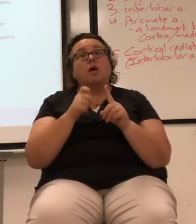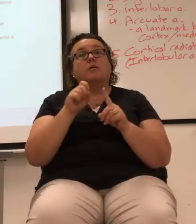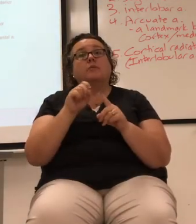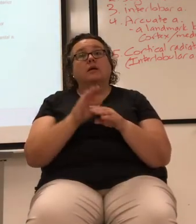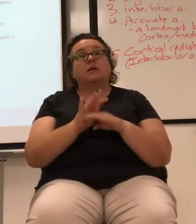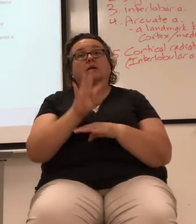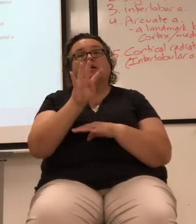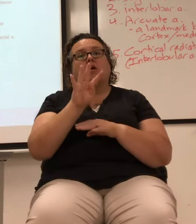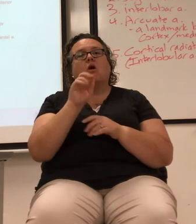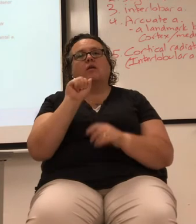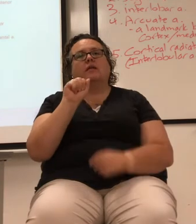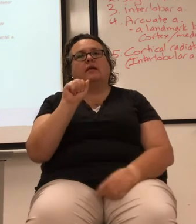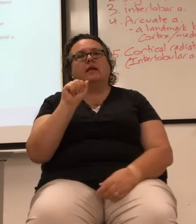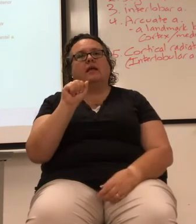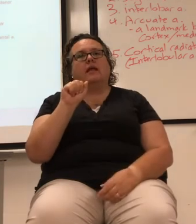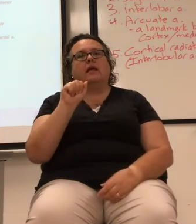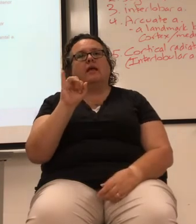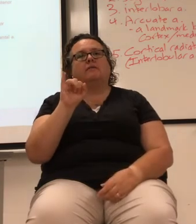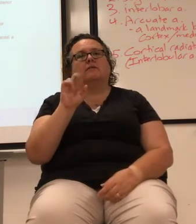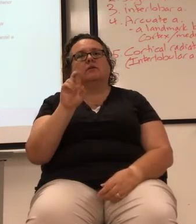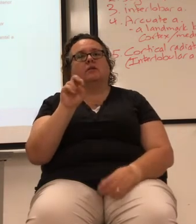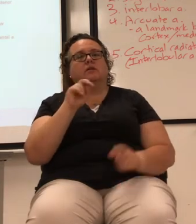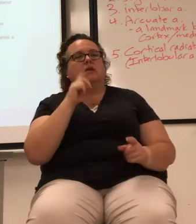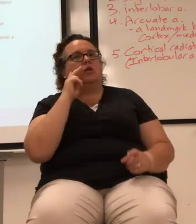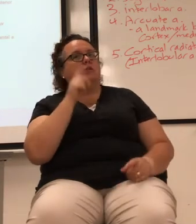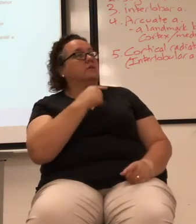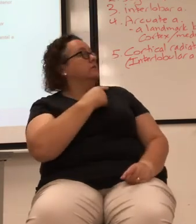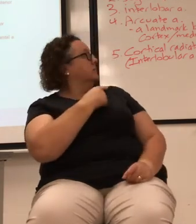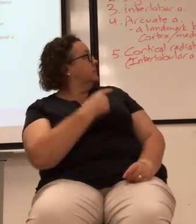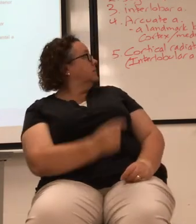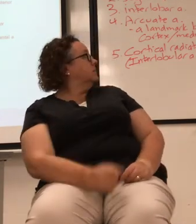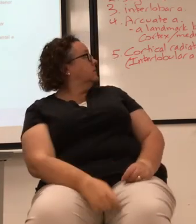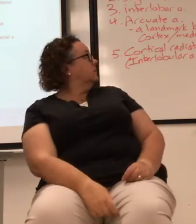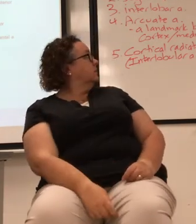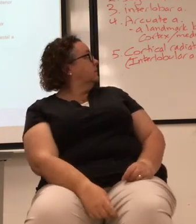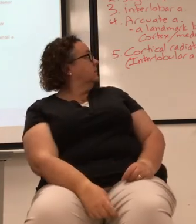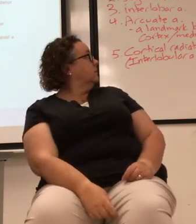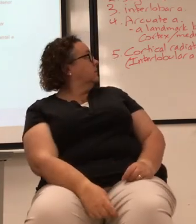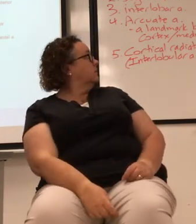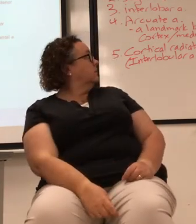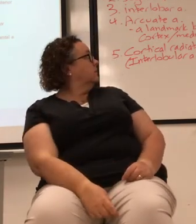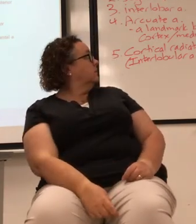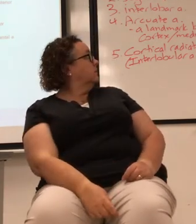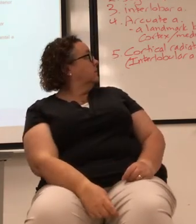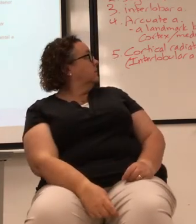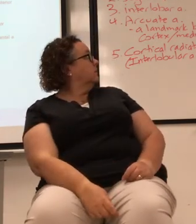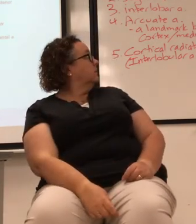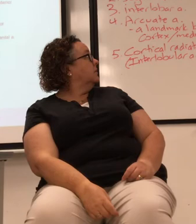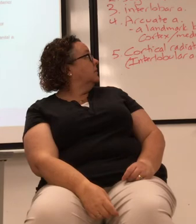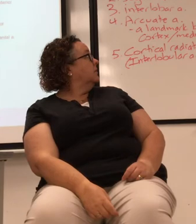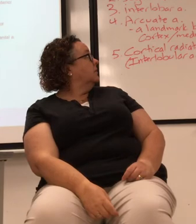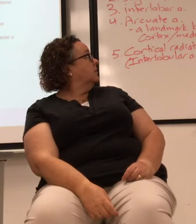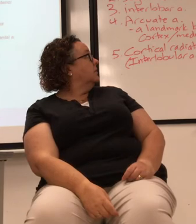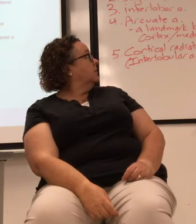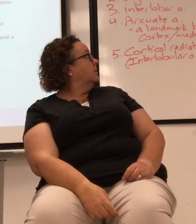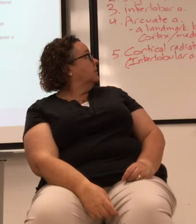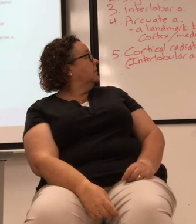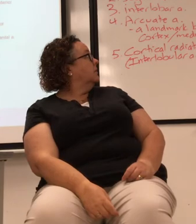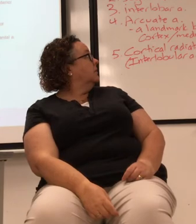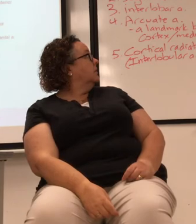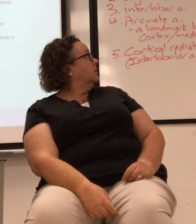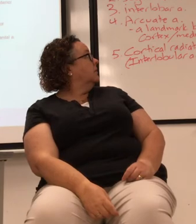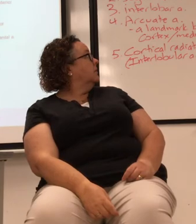the afferent arteriole, going into the glomerulus here, or going, you know, into